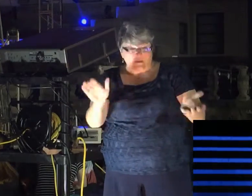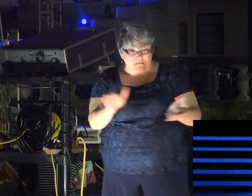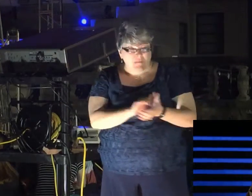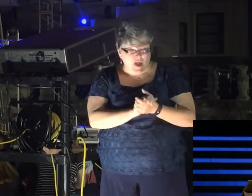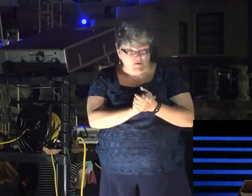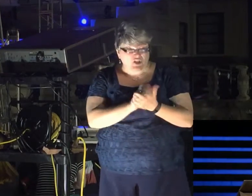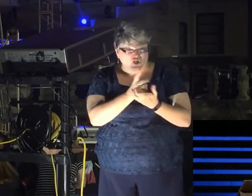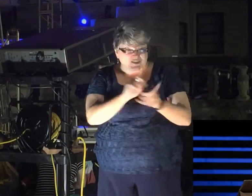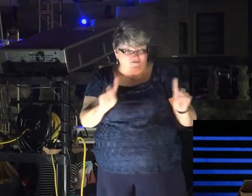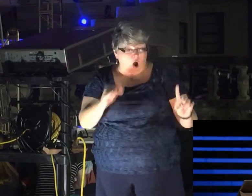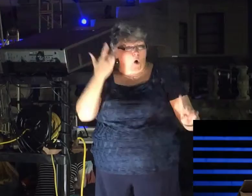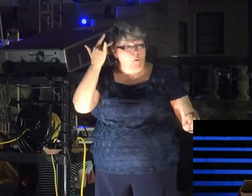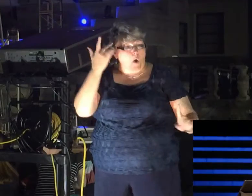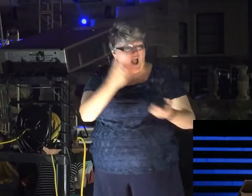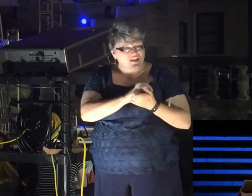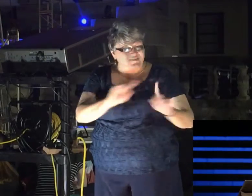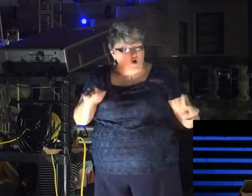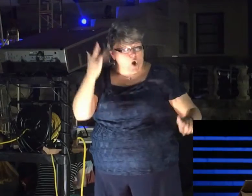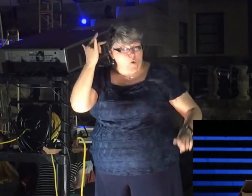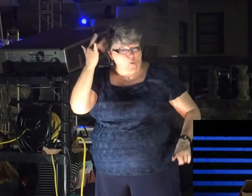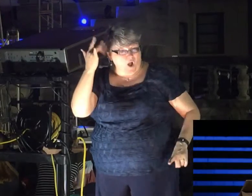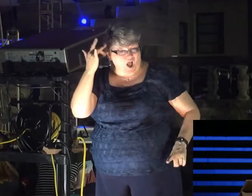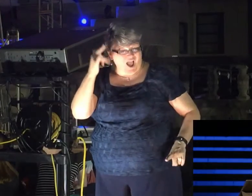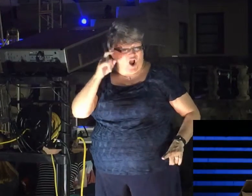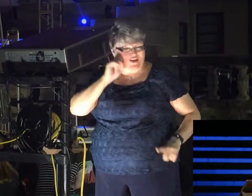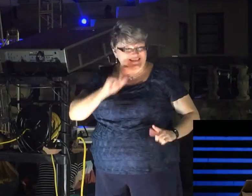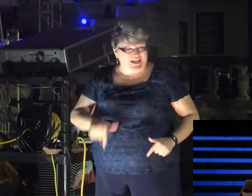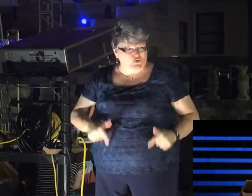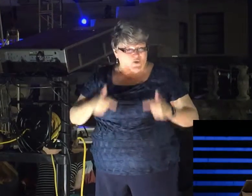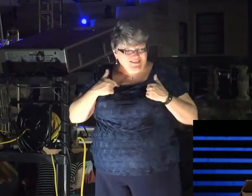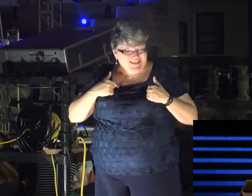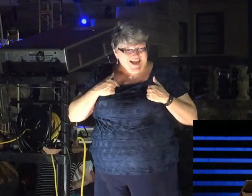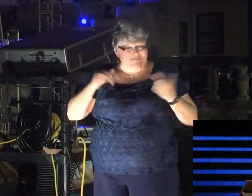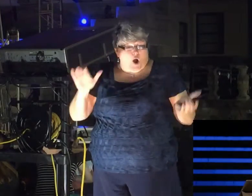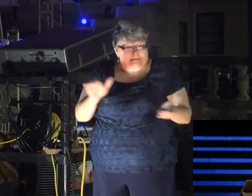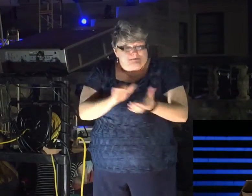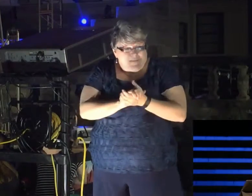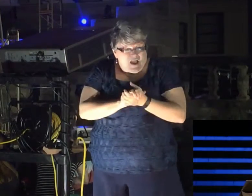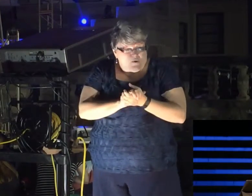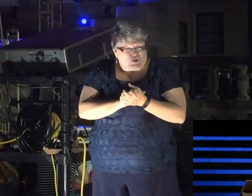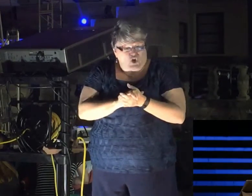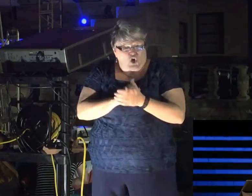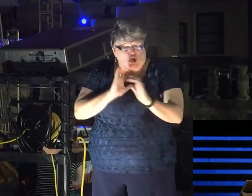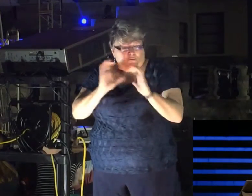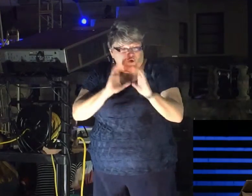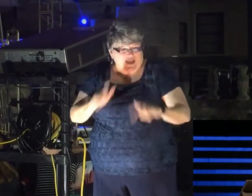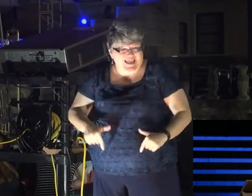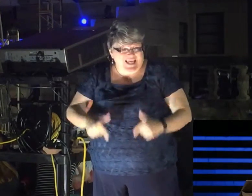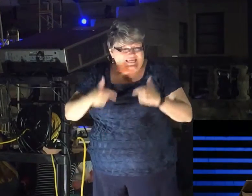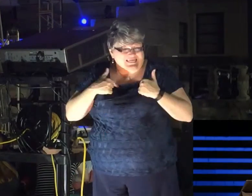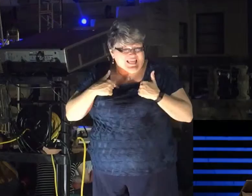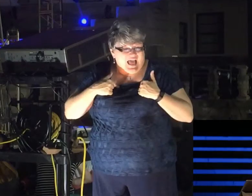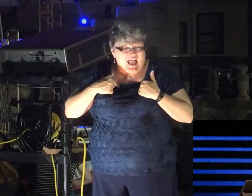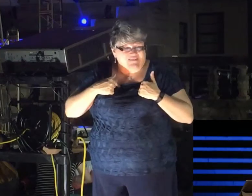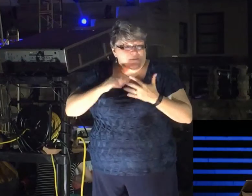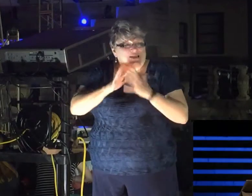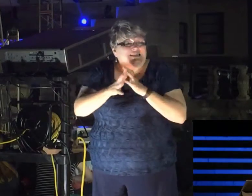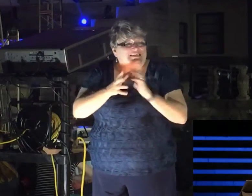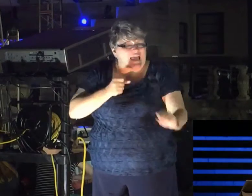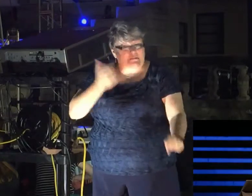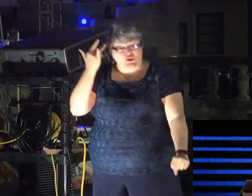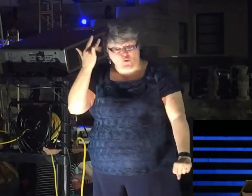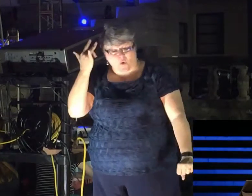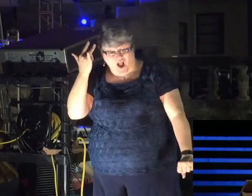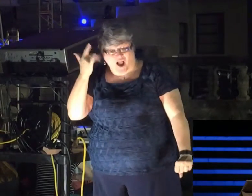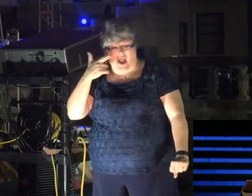56% of marriages are saying our marital sexual life and our marital communicative life has